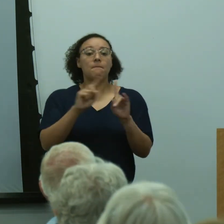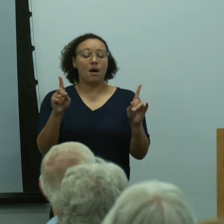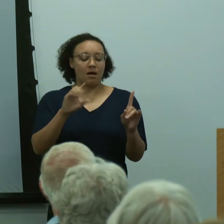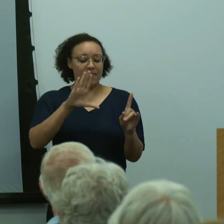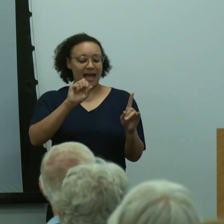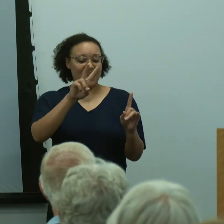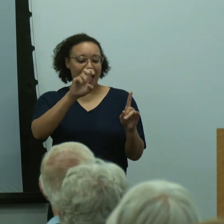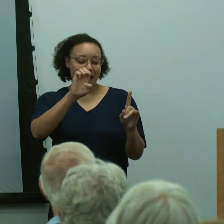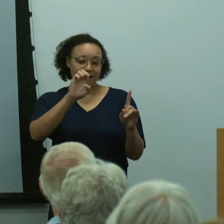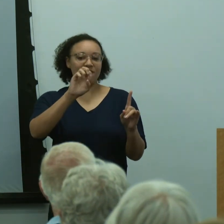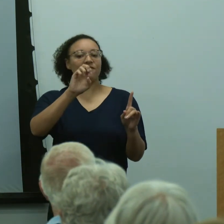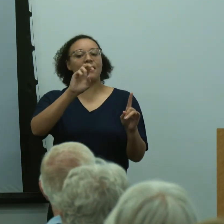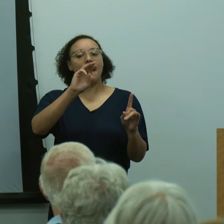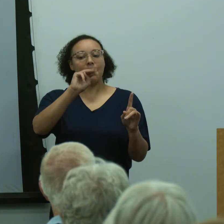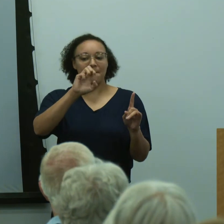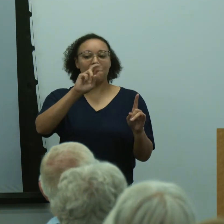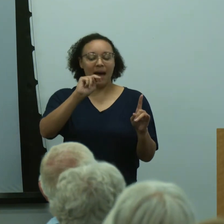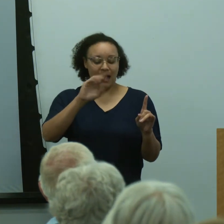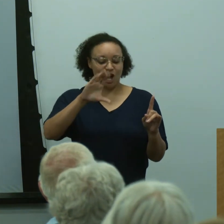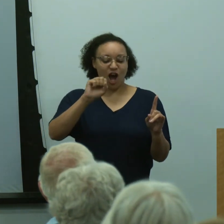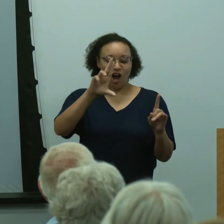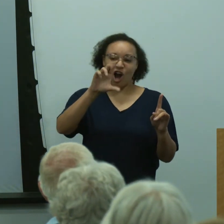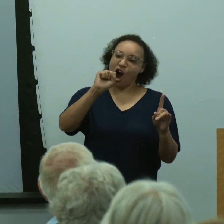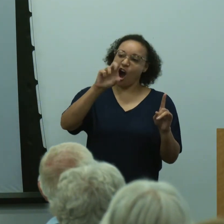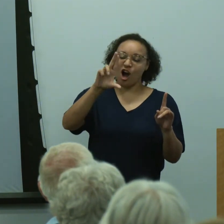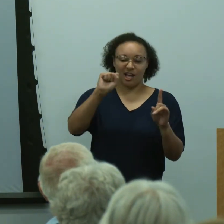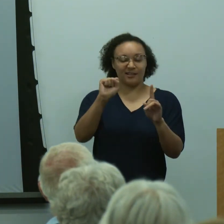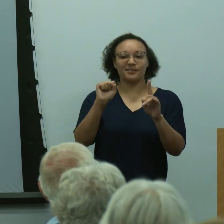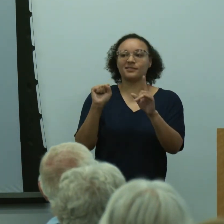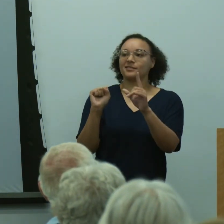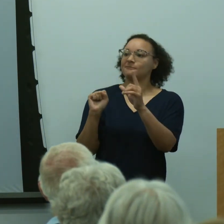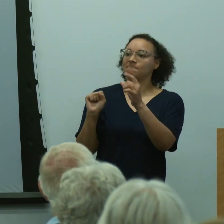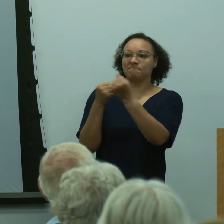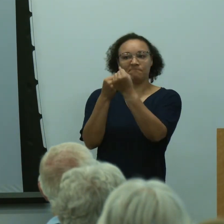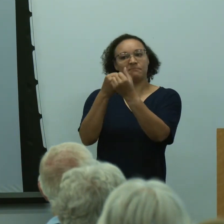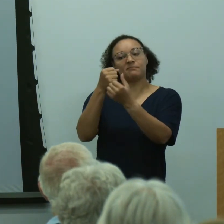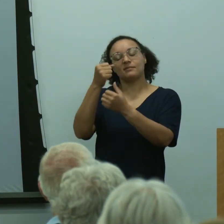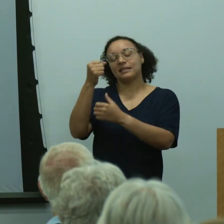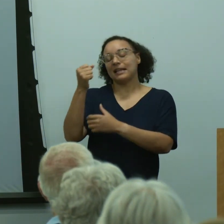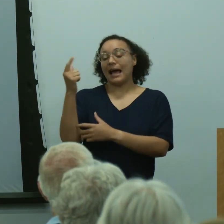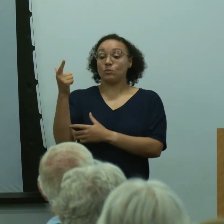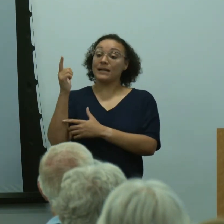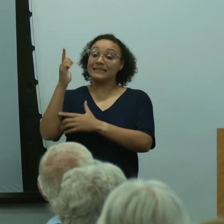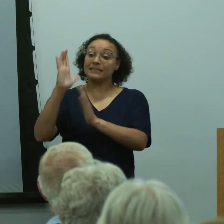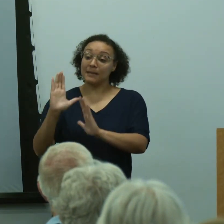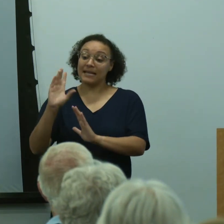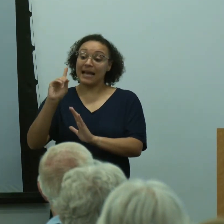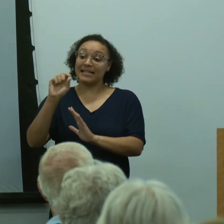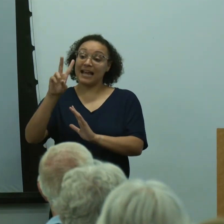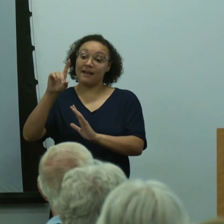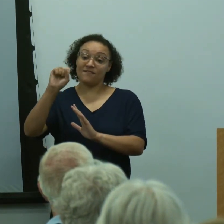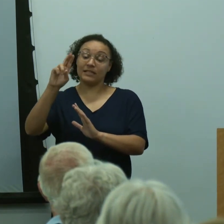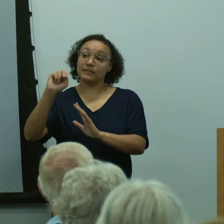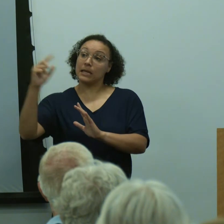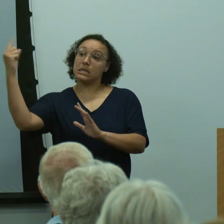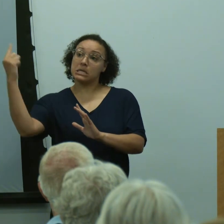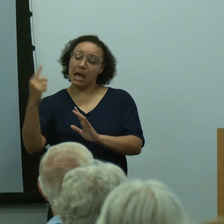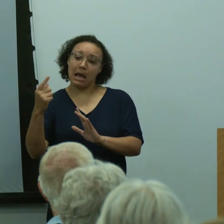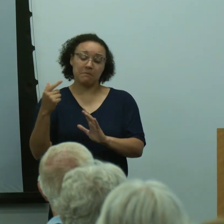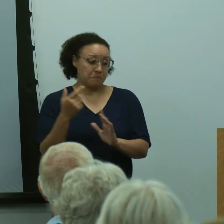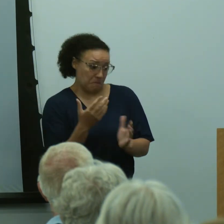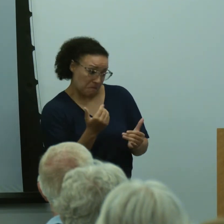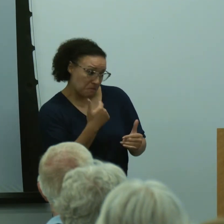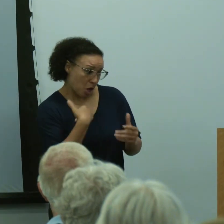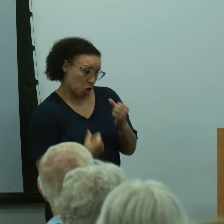caucus held their weight, and Speaker Davidson came across the aisle and asked for support to